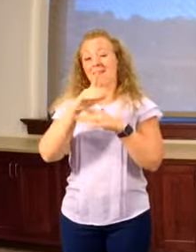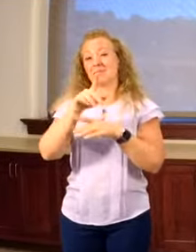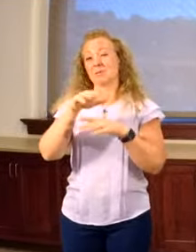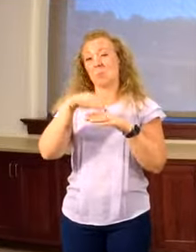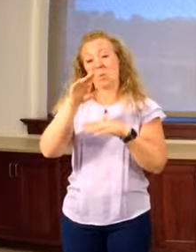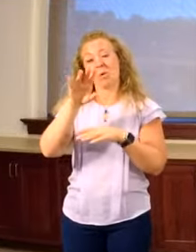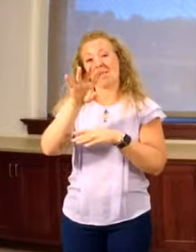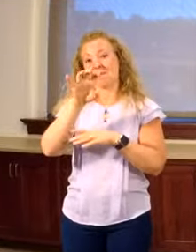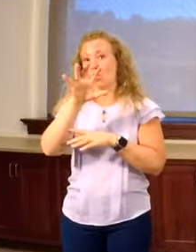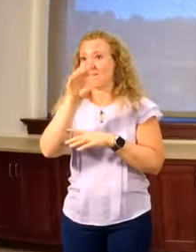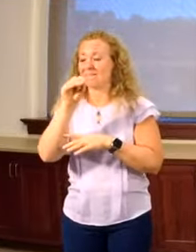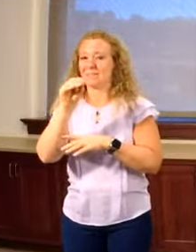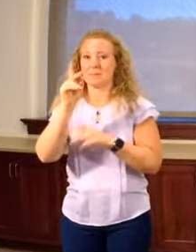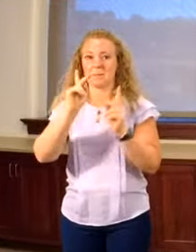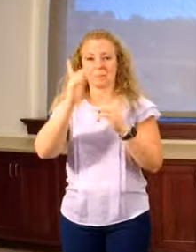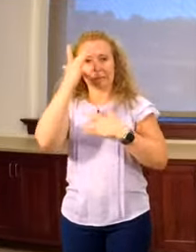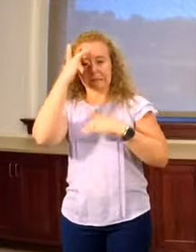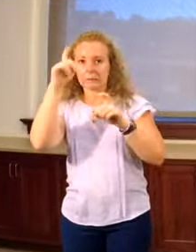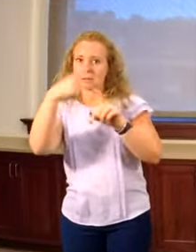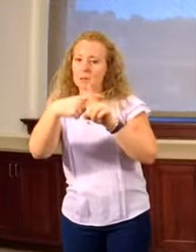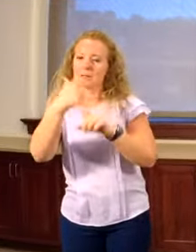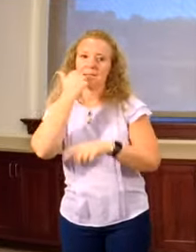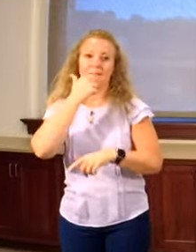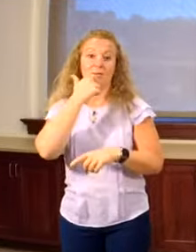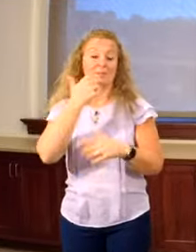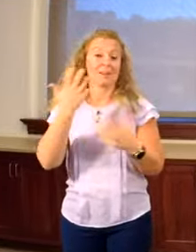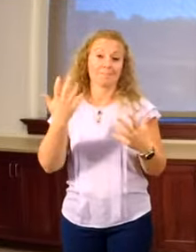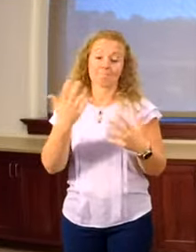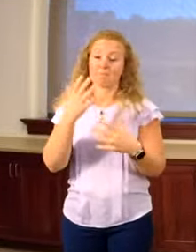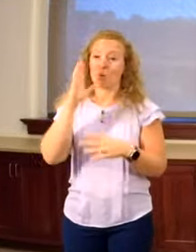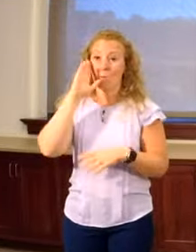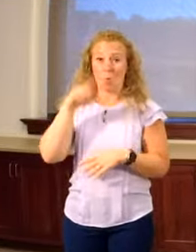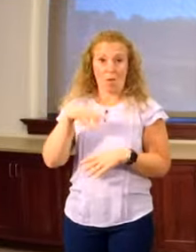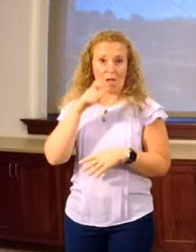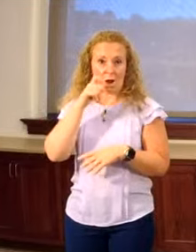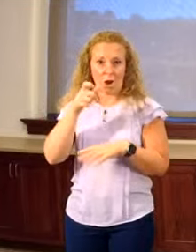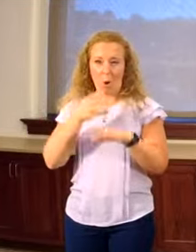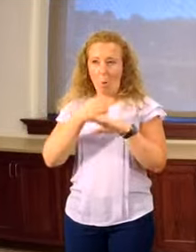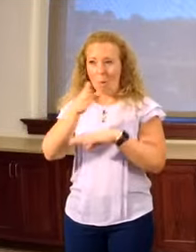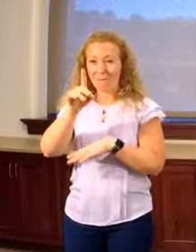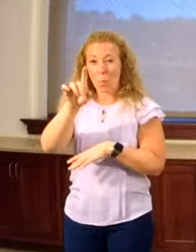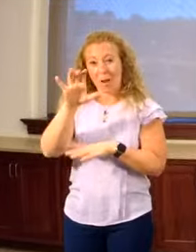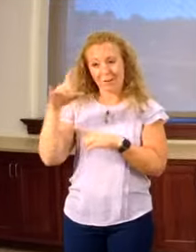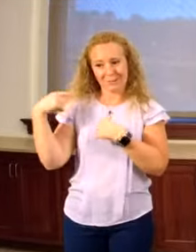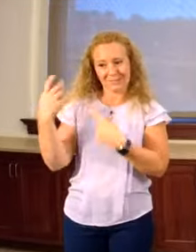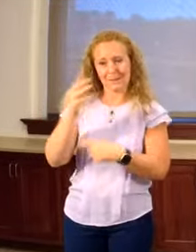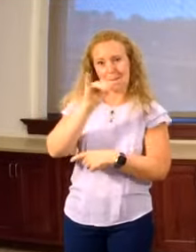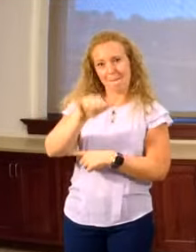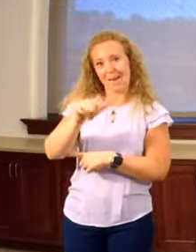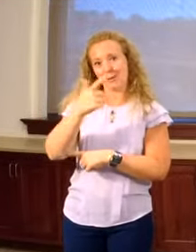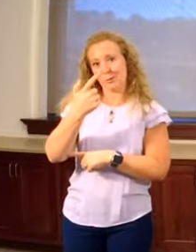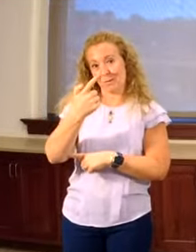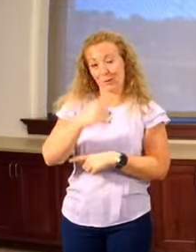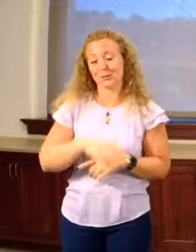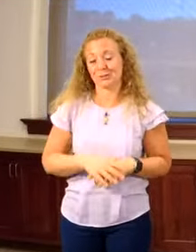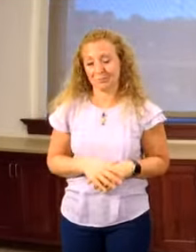450 new cases a day. And we have not had a daily total above 100 since May